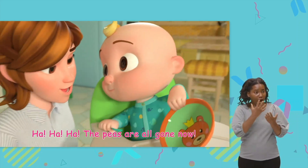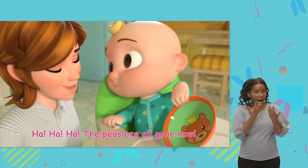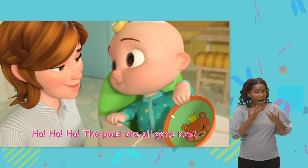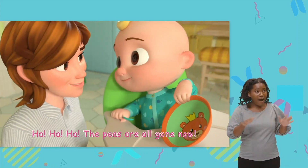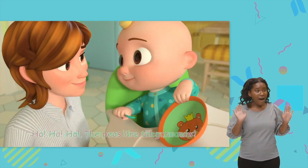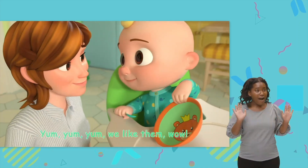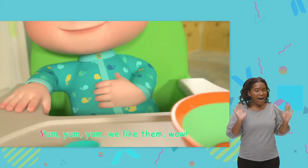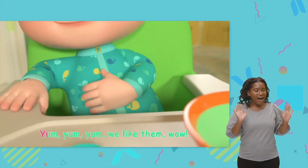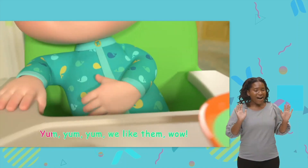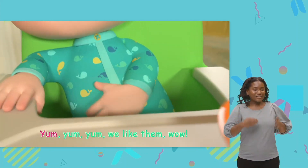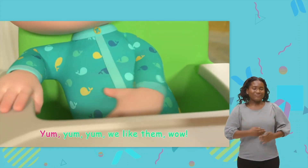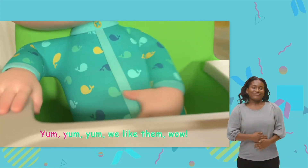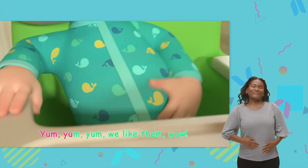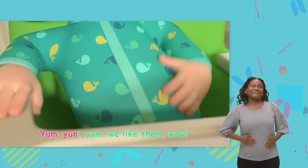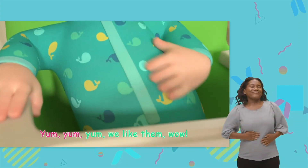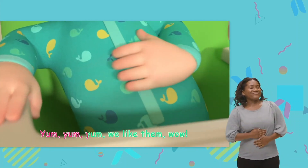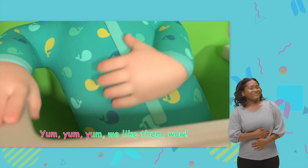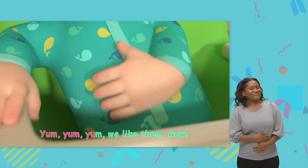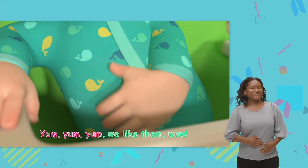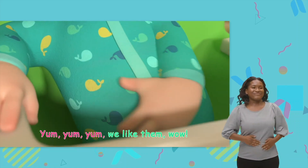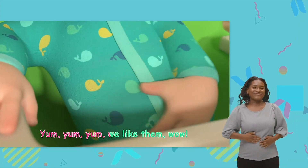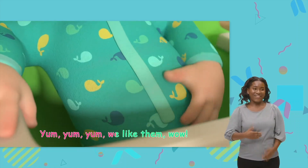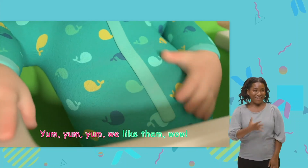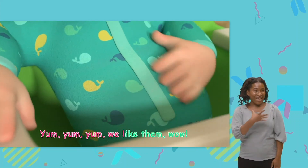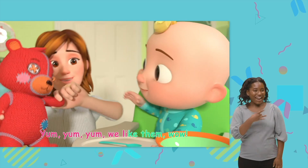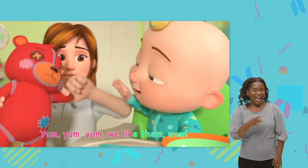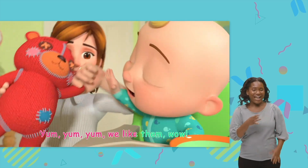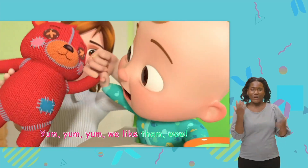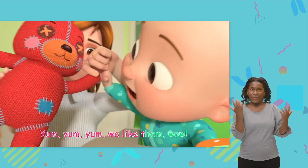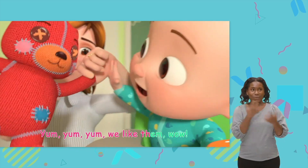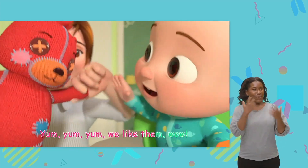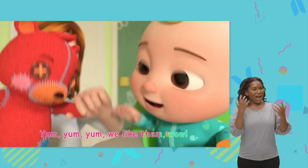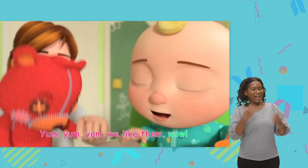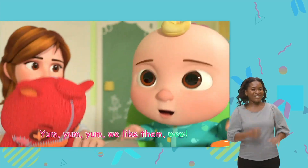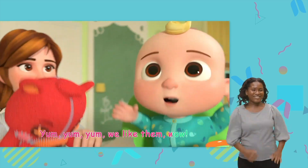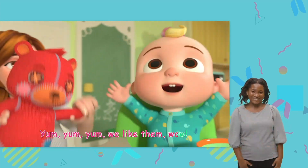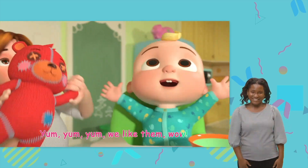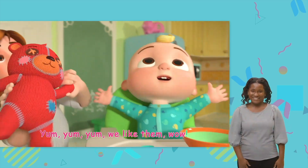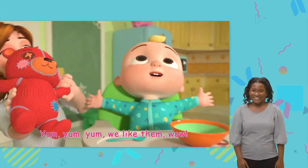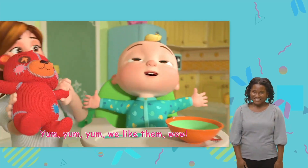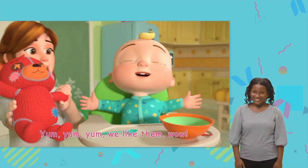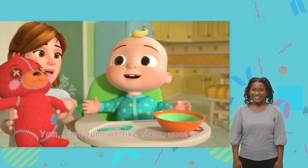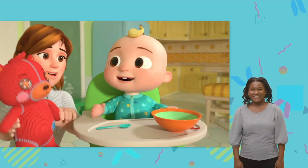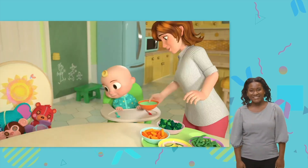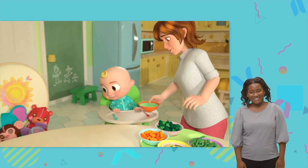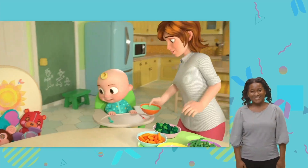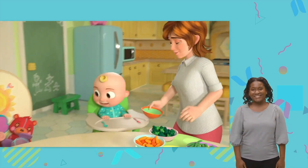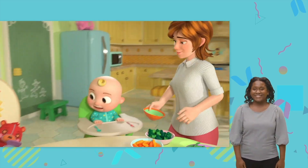now. Yum, yum, yum, we like them, wow.